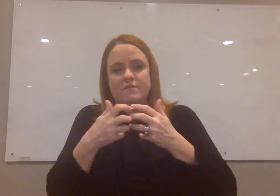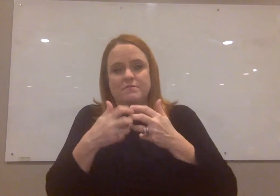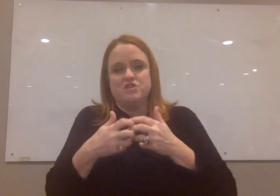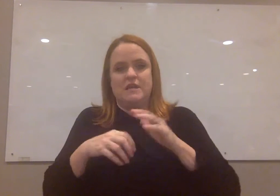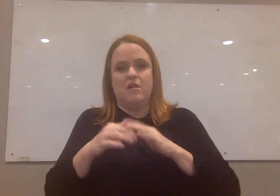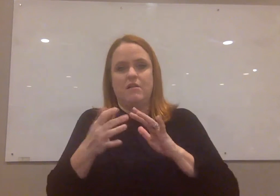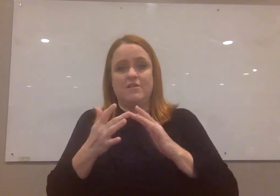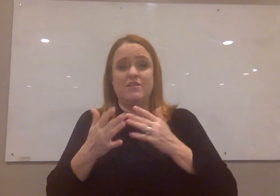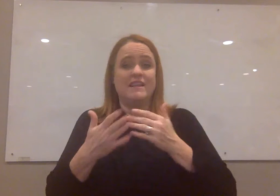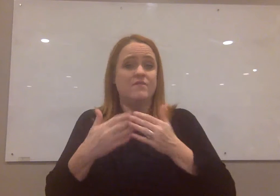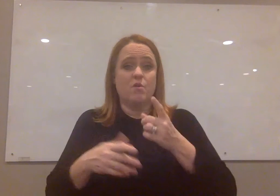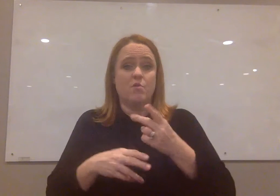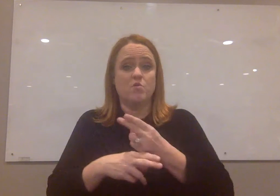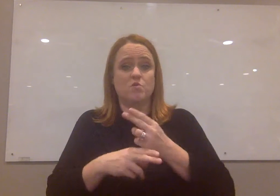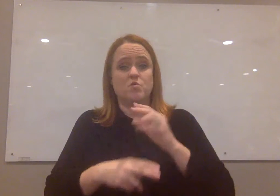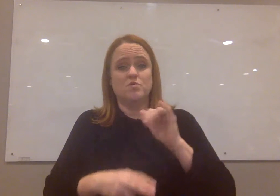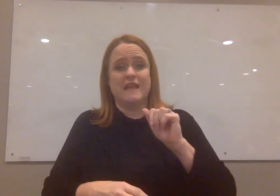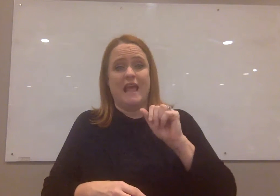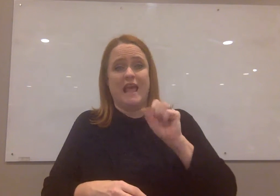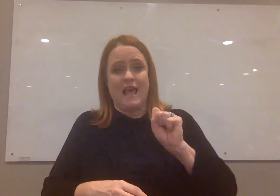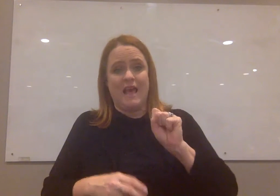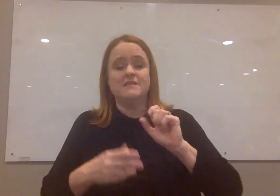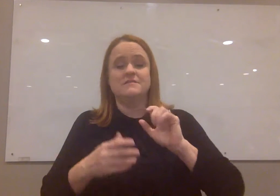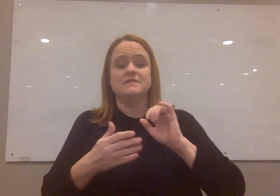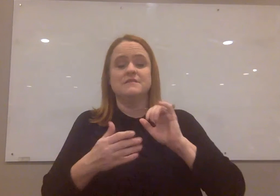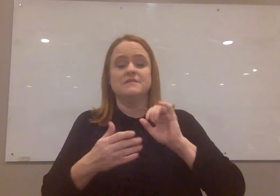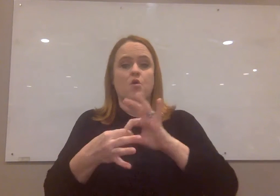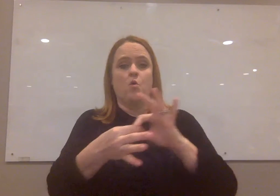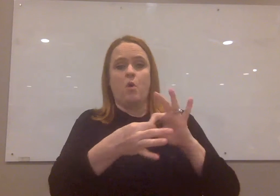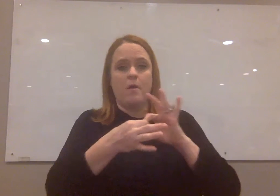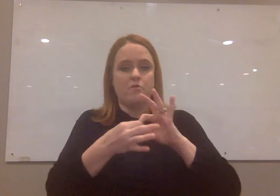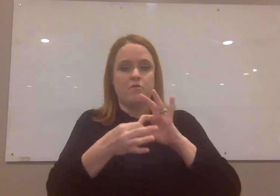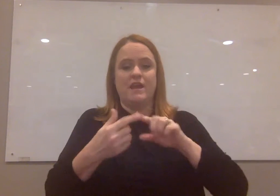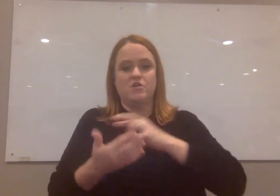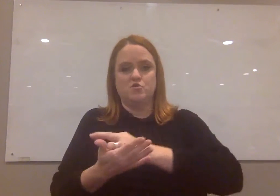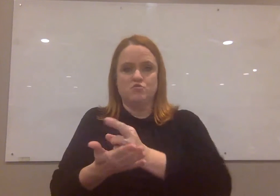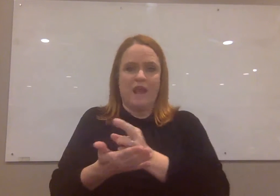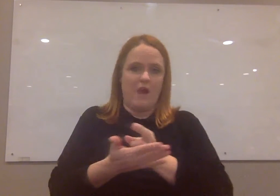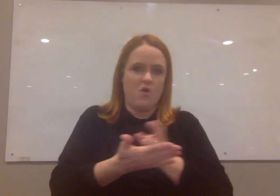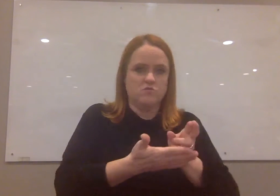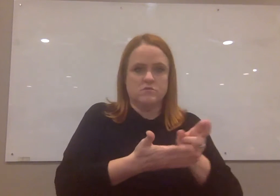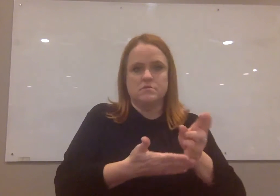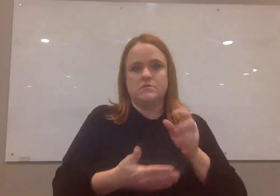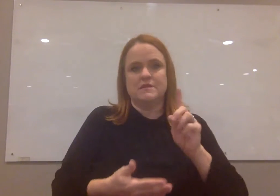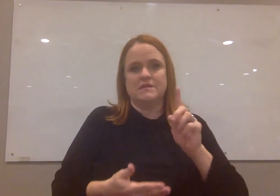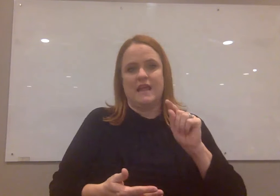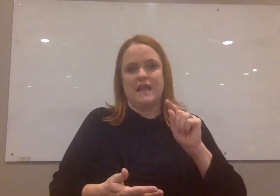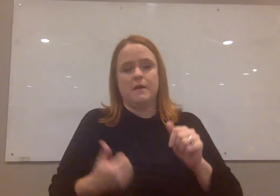are cooperating to route through the one system. Yeah, I'm not sure if it went globally addressing.